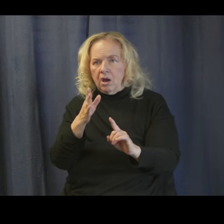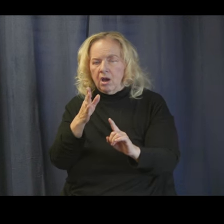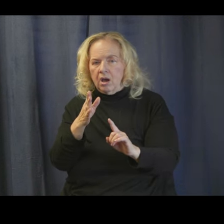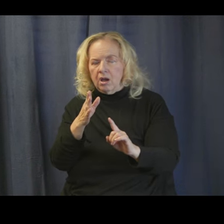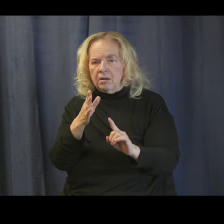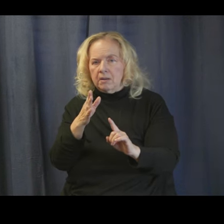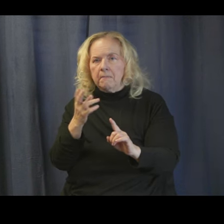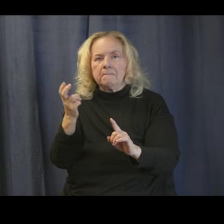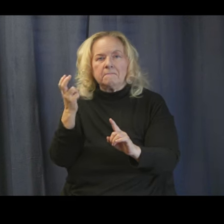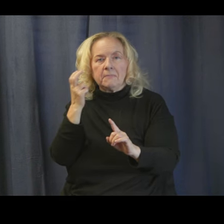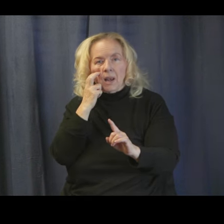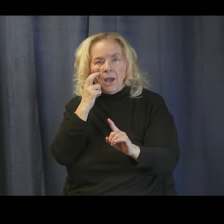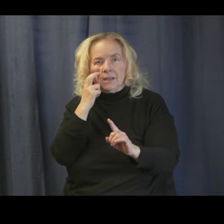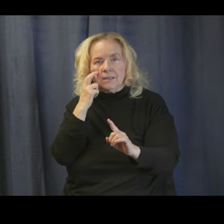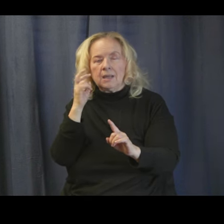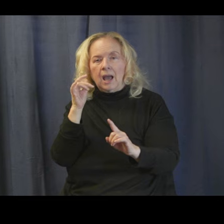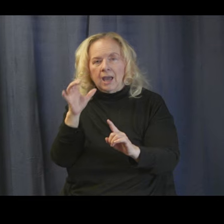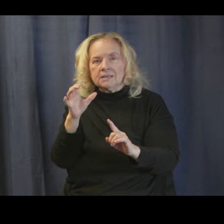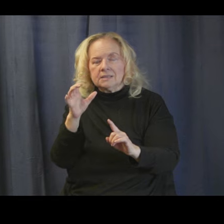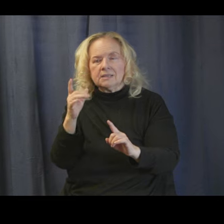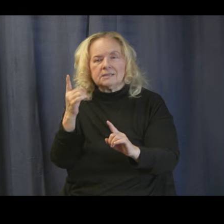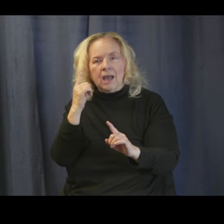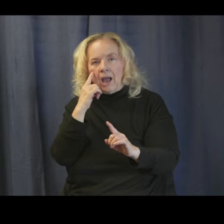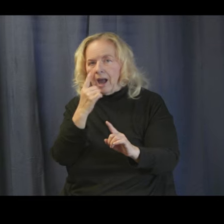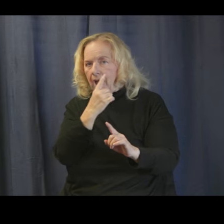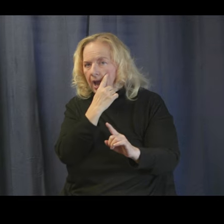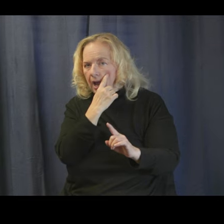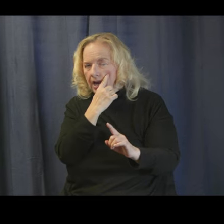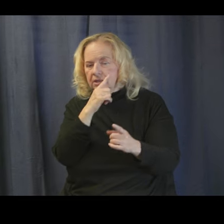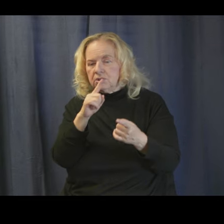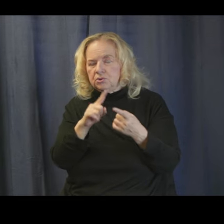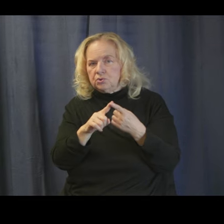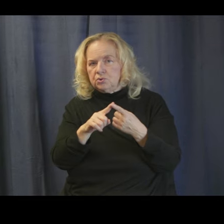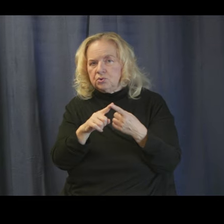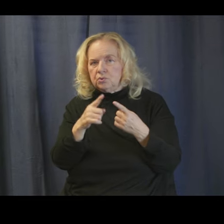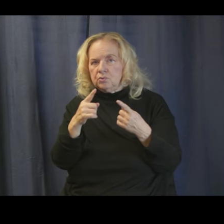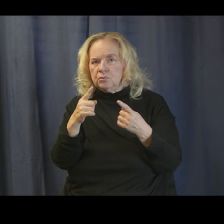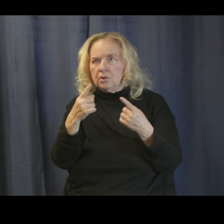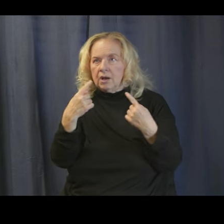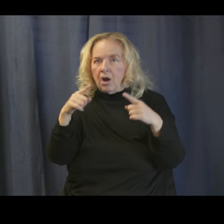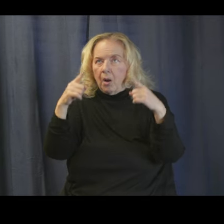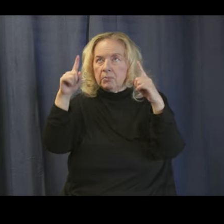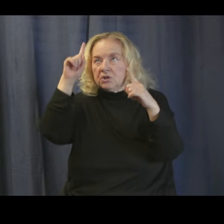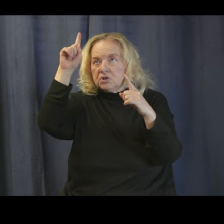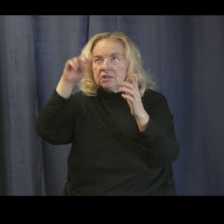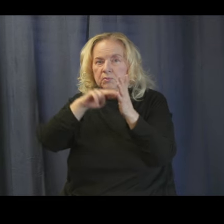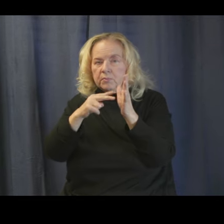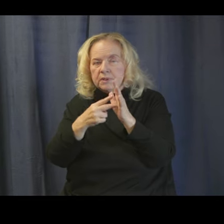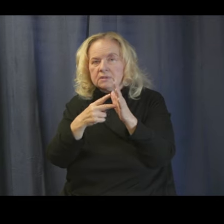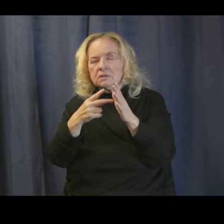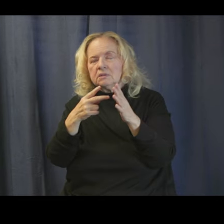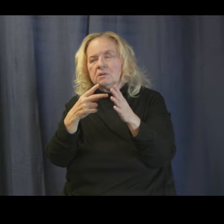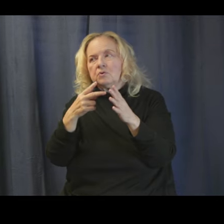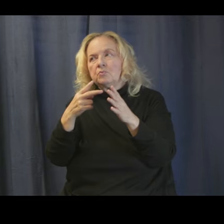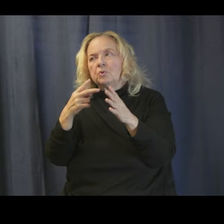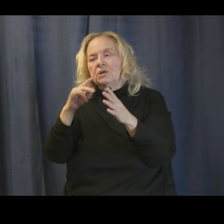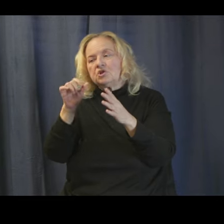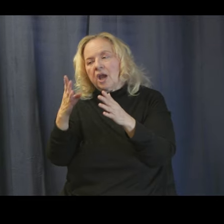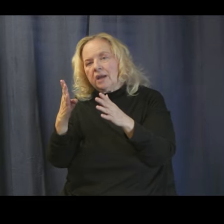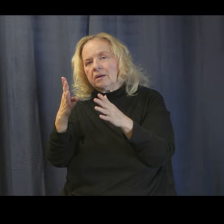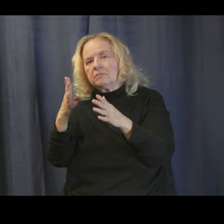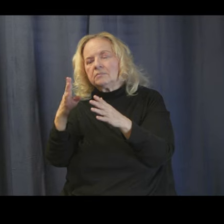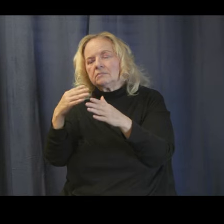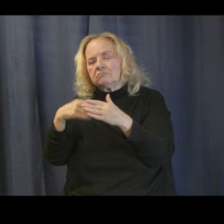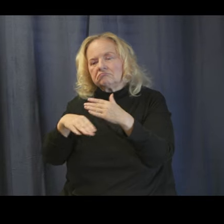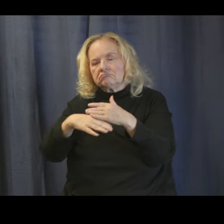God blinded Isaac's eyes to accomplish his purposes in bringing forth the Messiah through